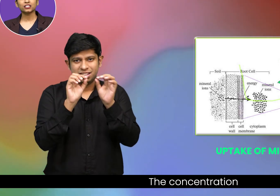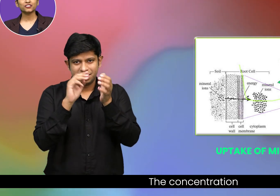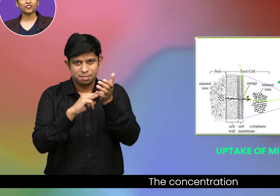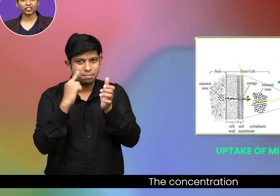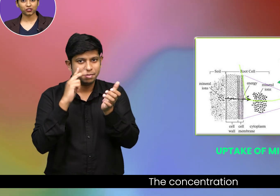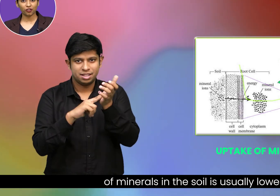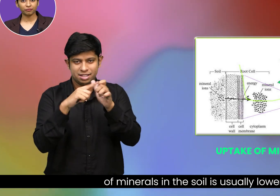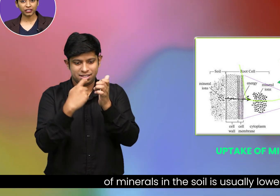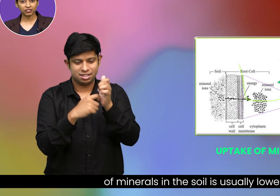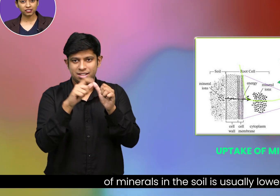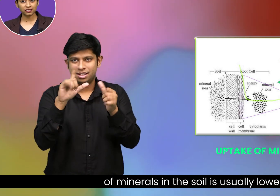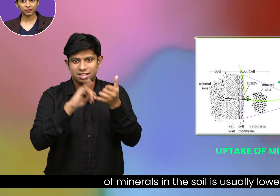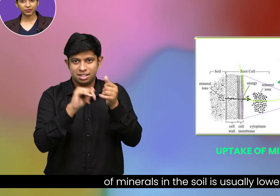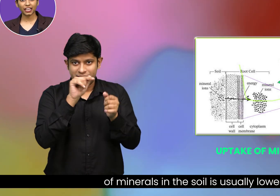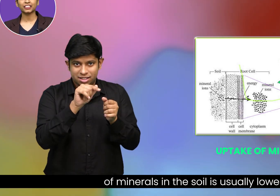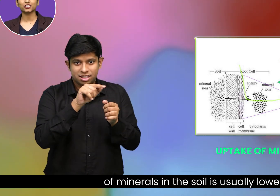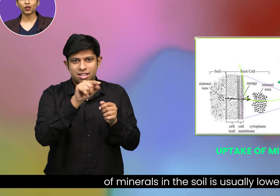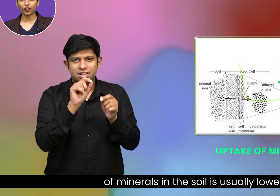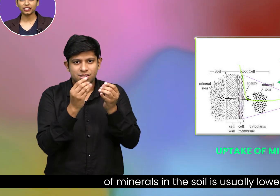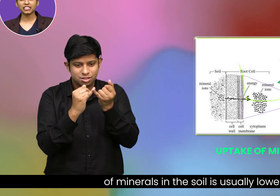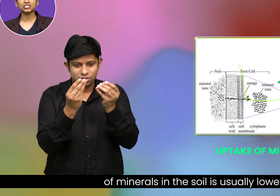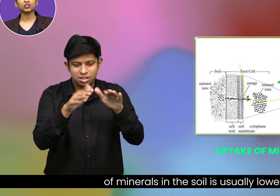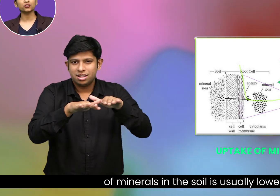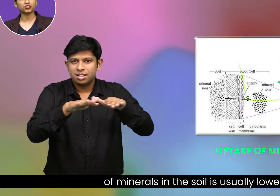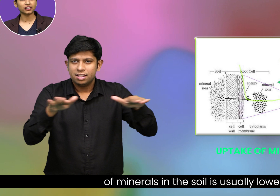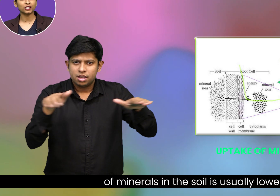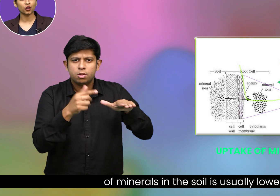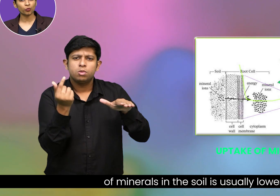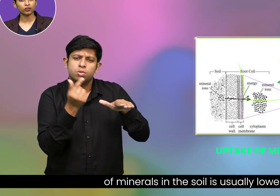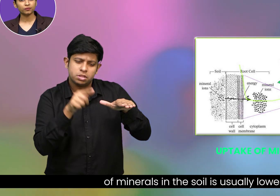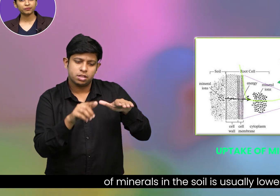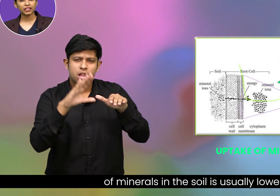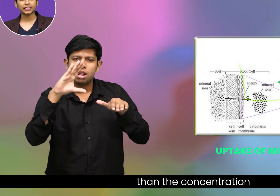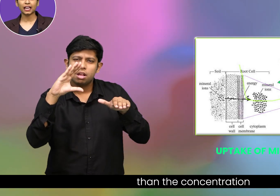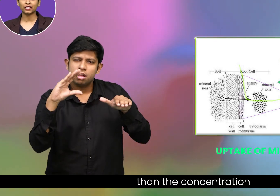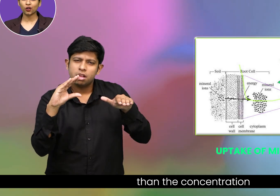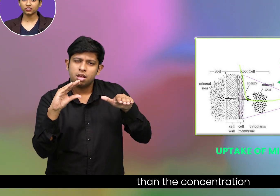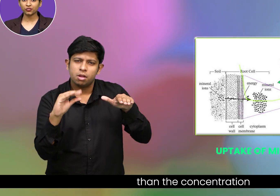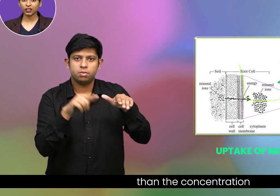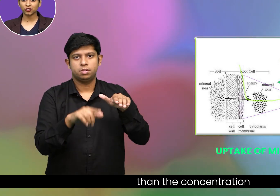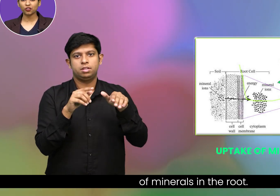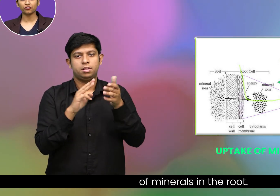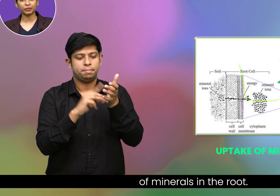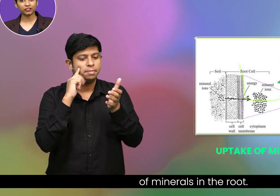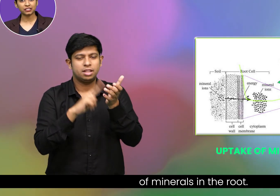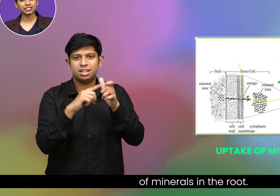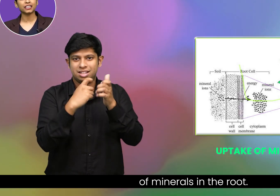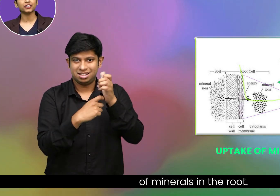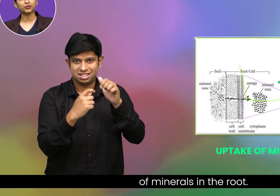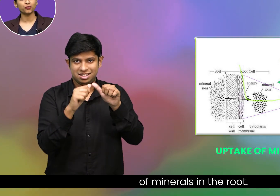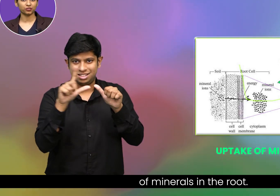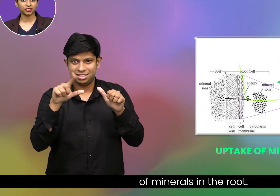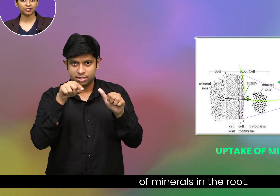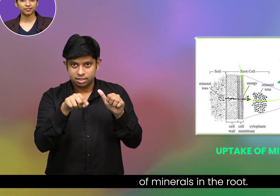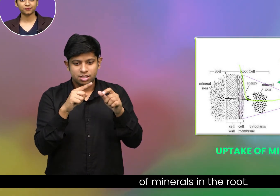The concentration of minerals in the soil is usually lower than the concentration of minerals in